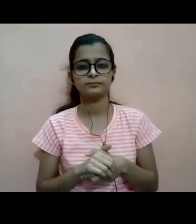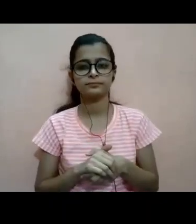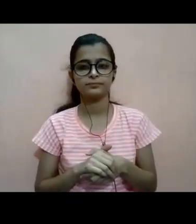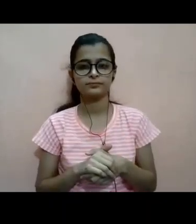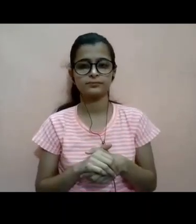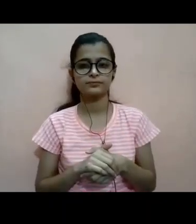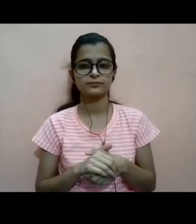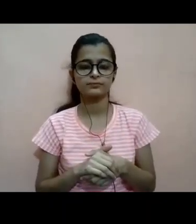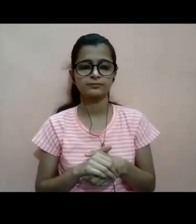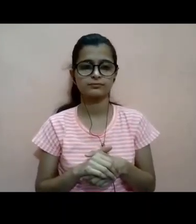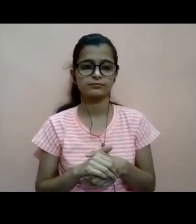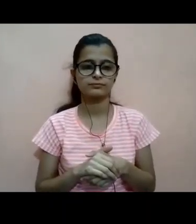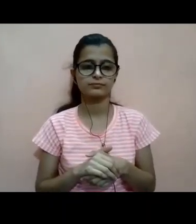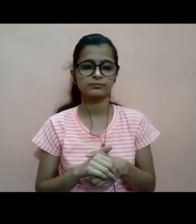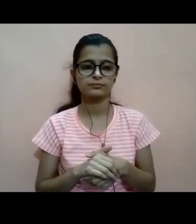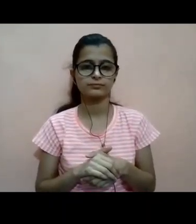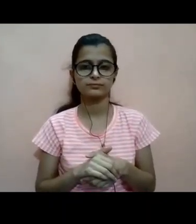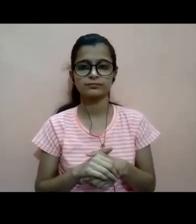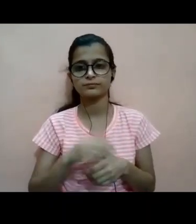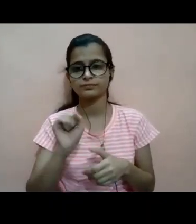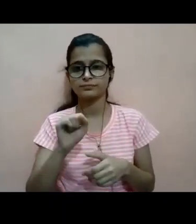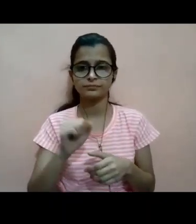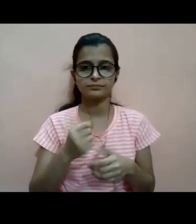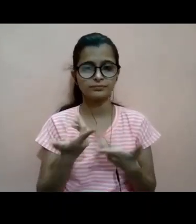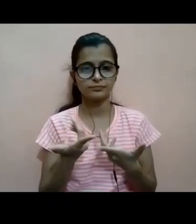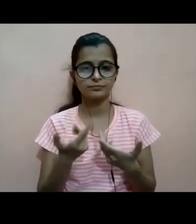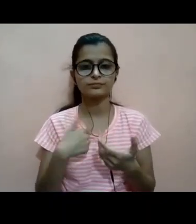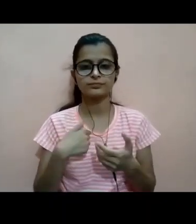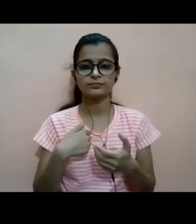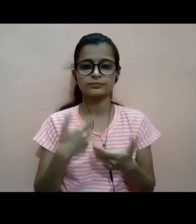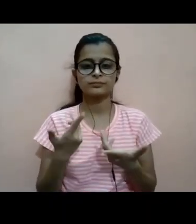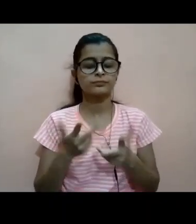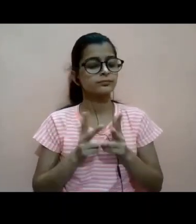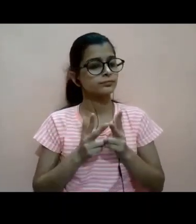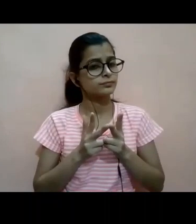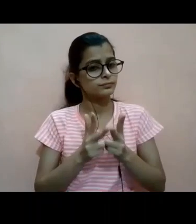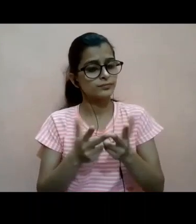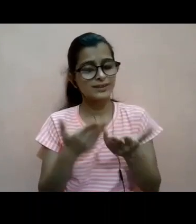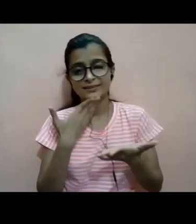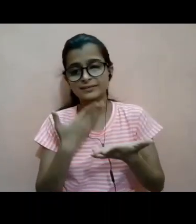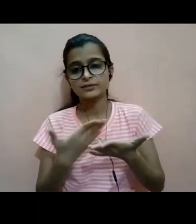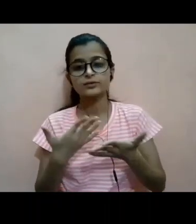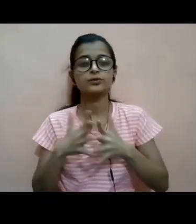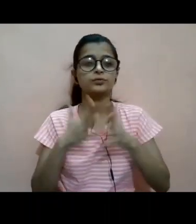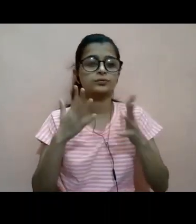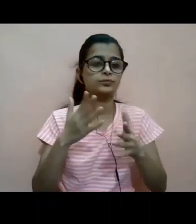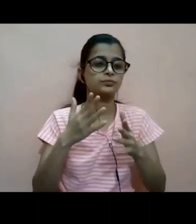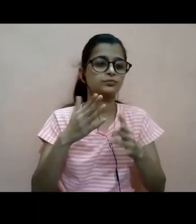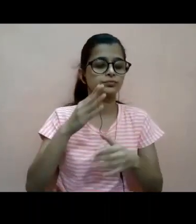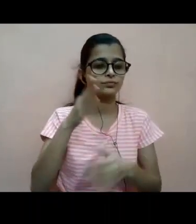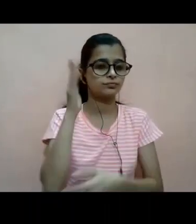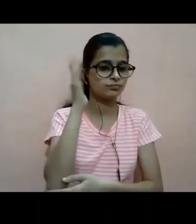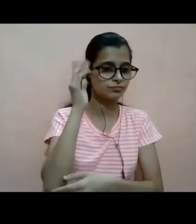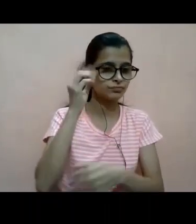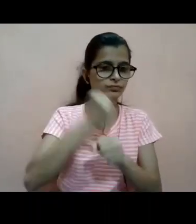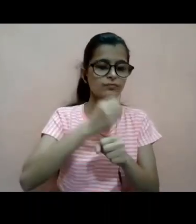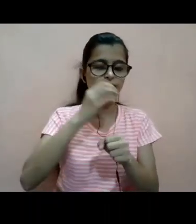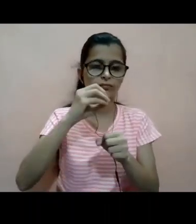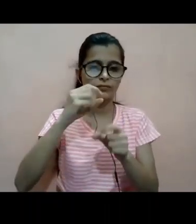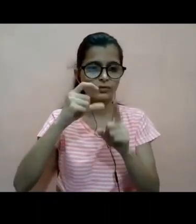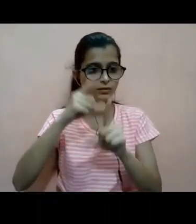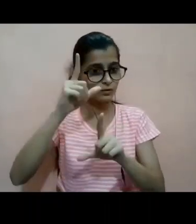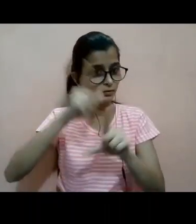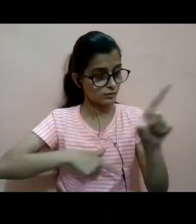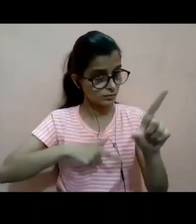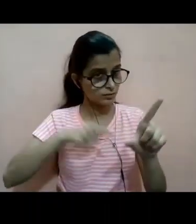is. Yes, sir. It's Shampapul. Thank you, Professor Goodley, for this very